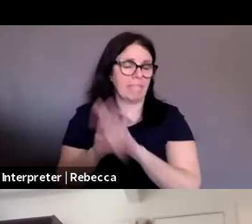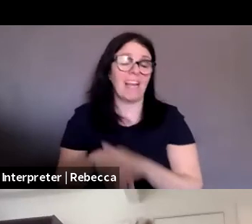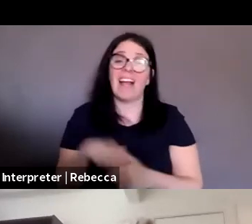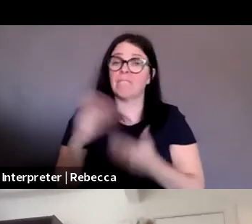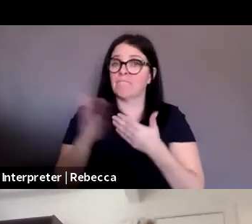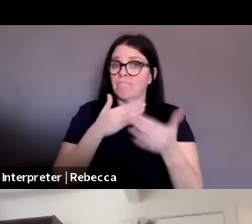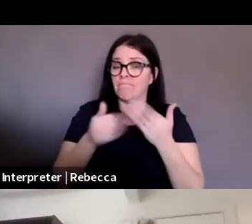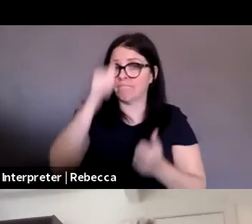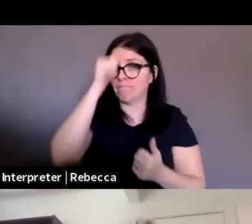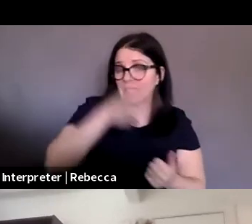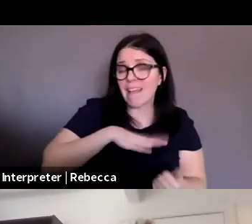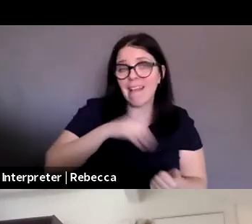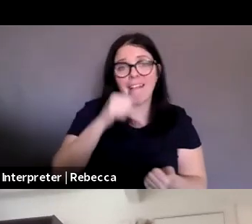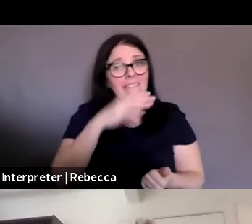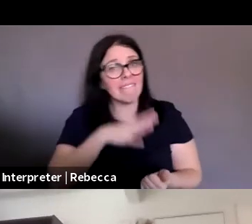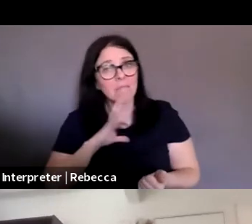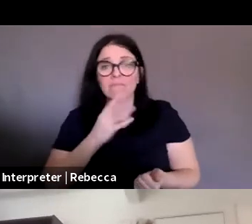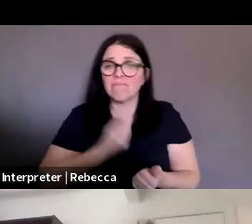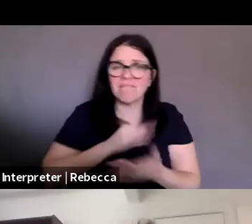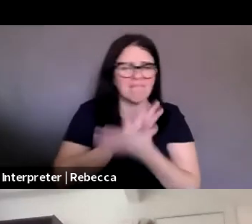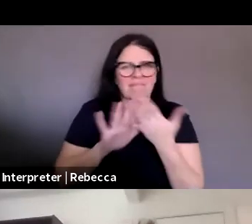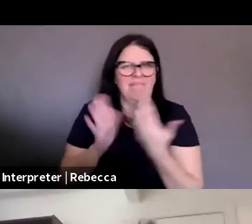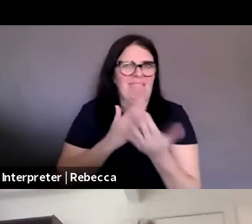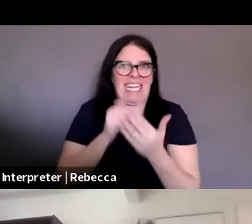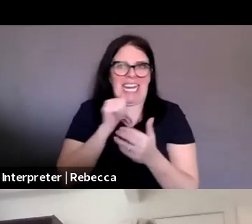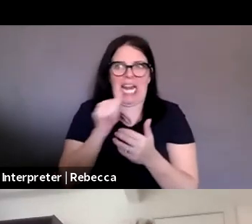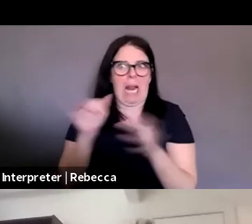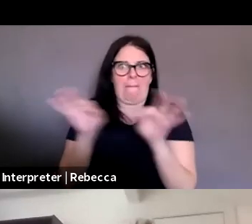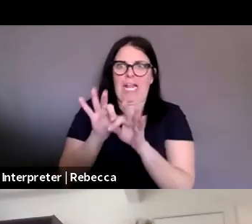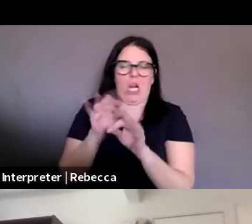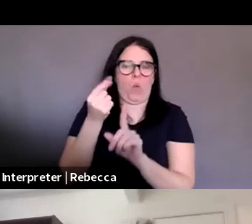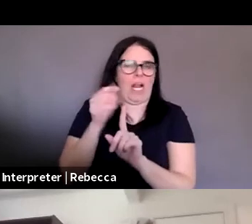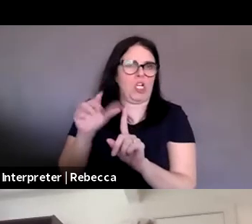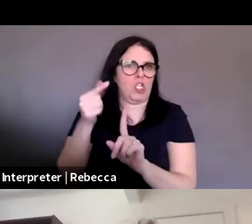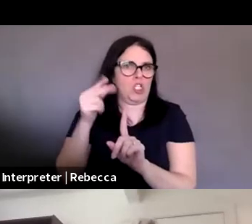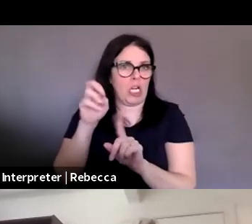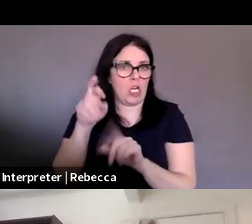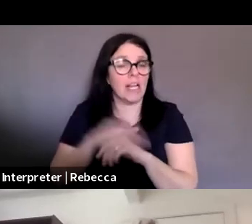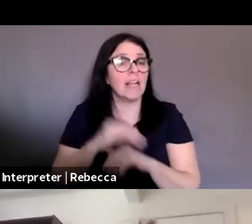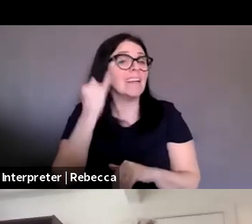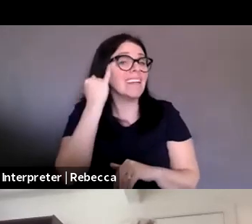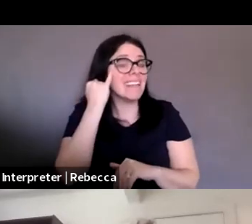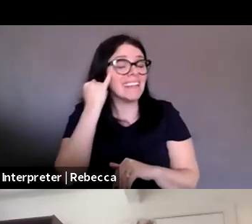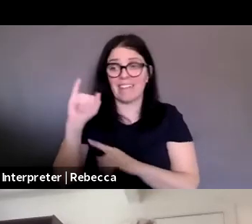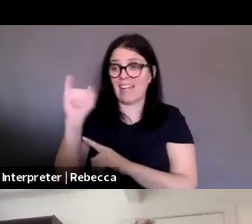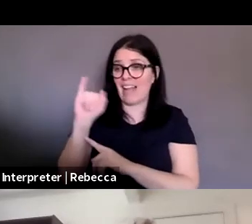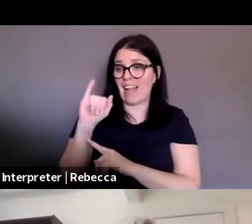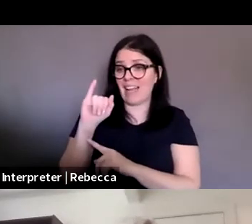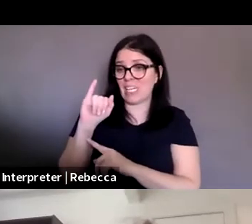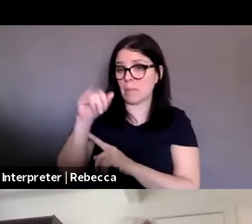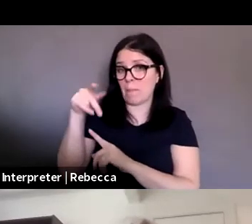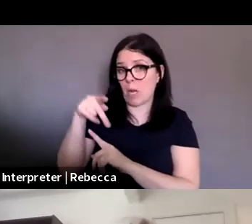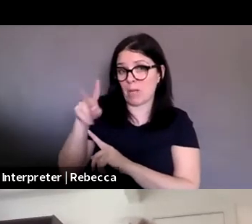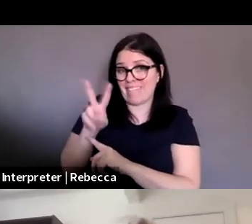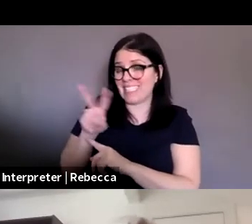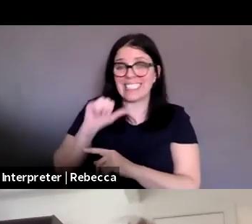parent. And you also need to know that if IPV is not an issue and it's not raised in your screening,